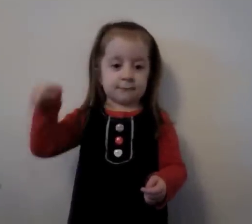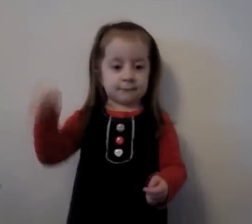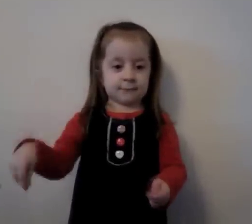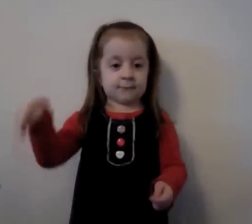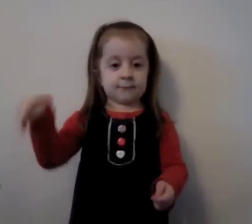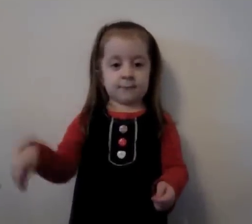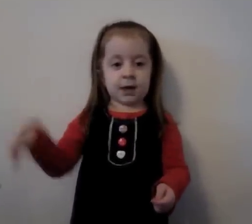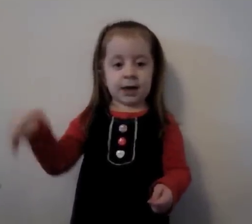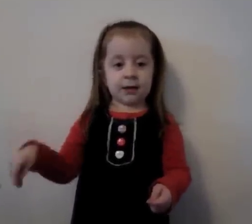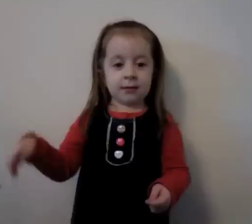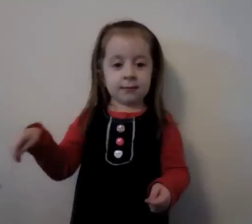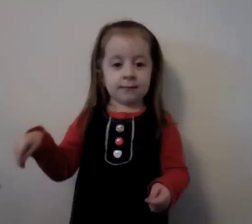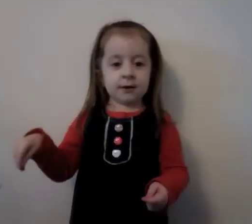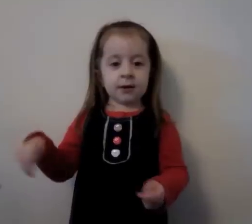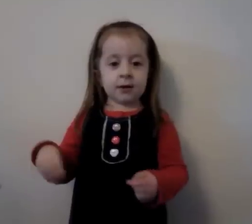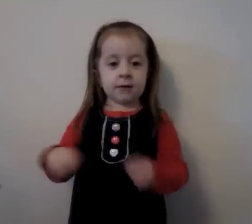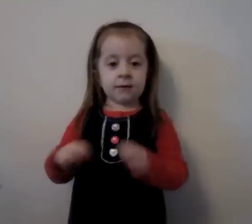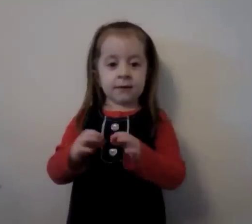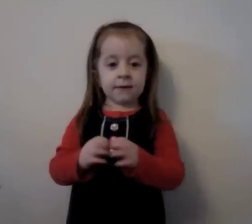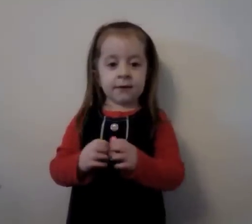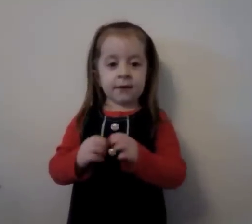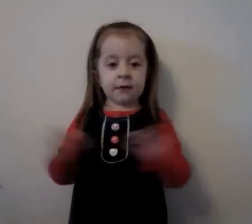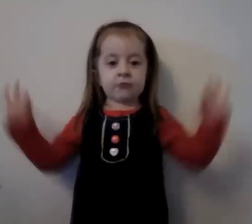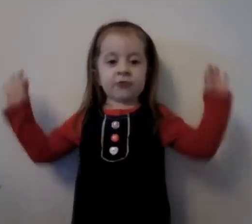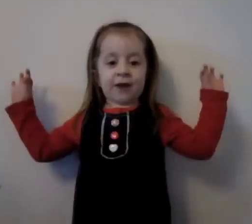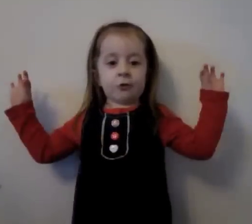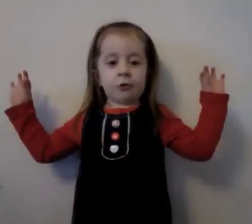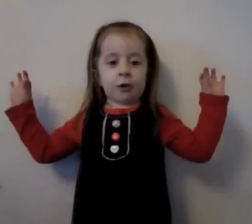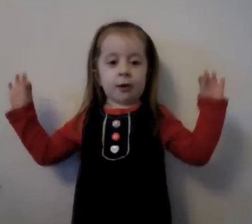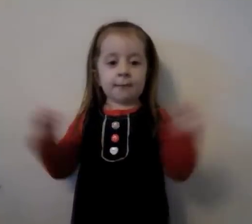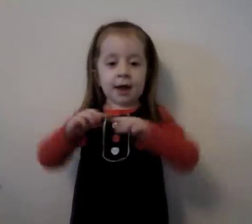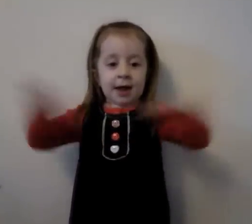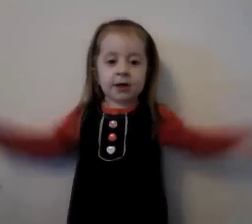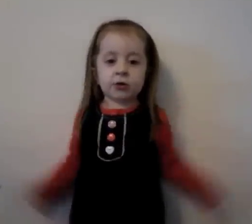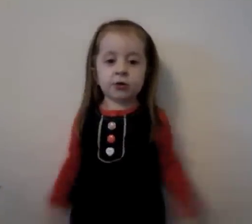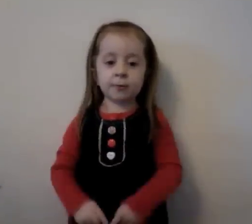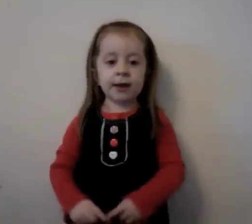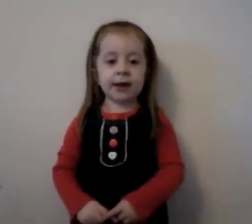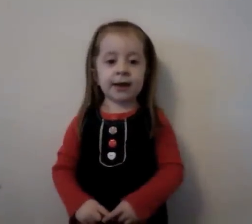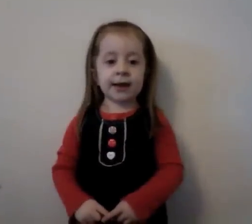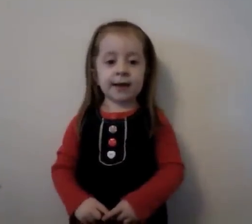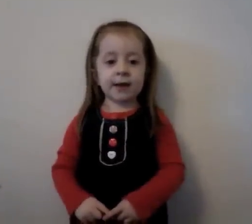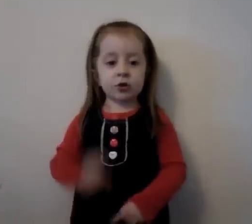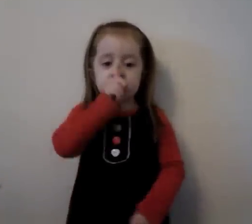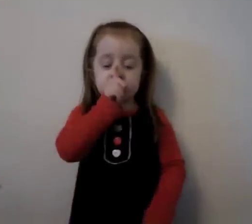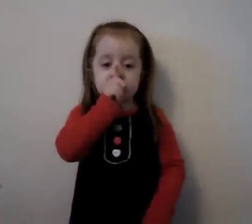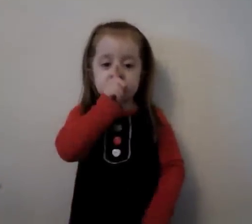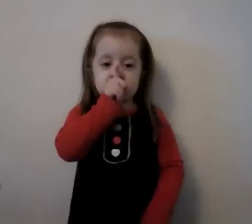still, for this is a reverent place to be, shh,